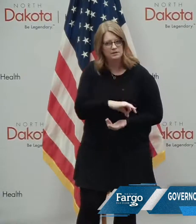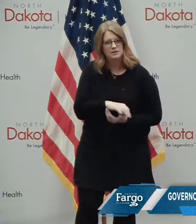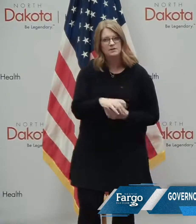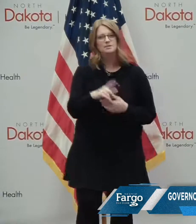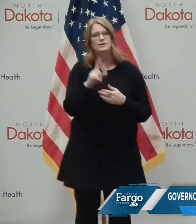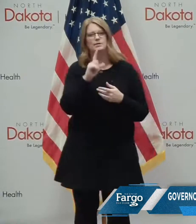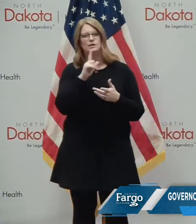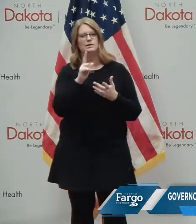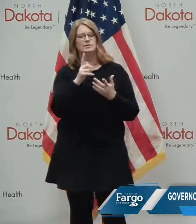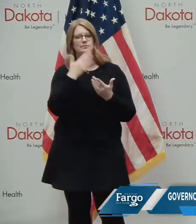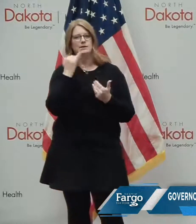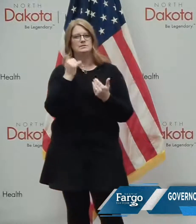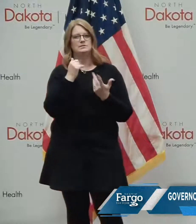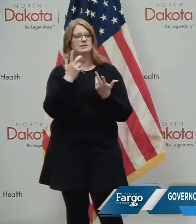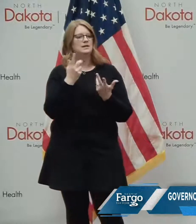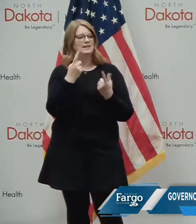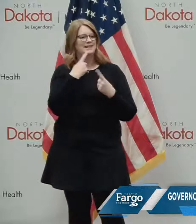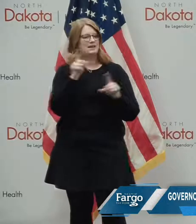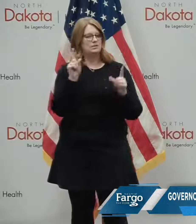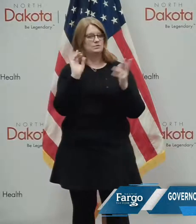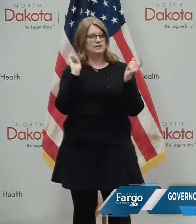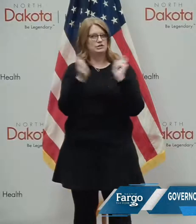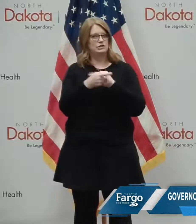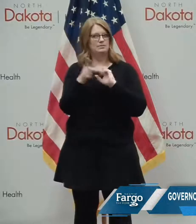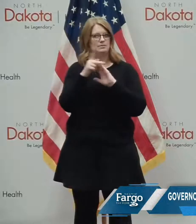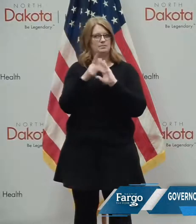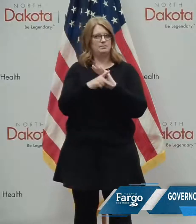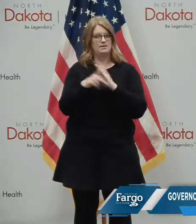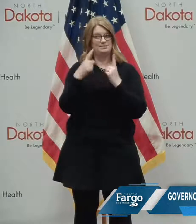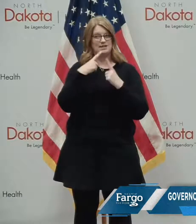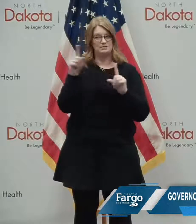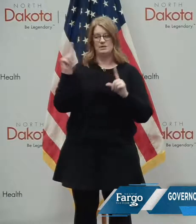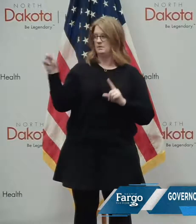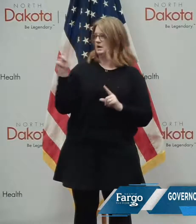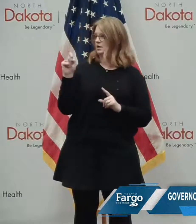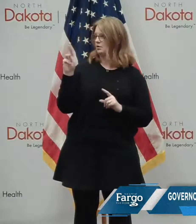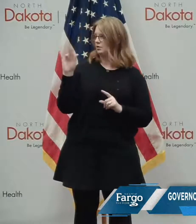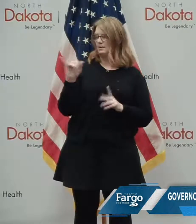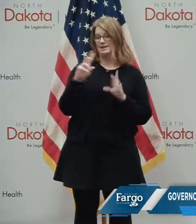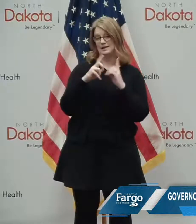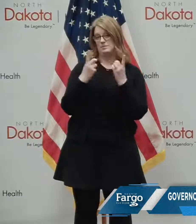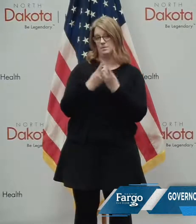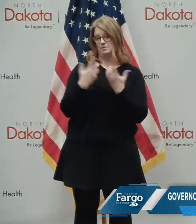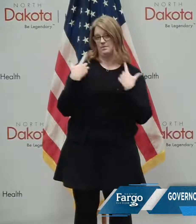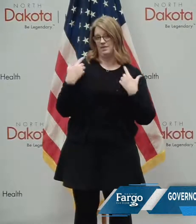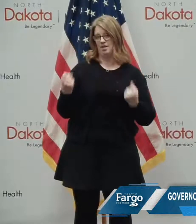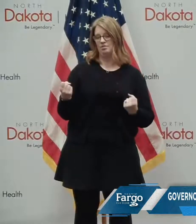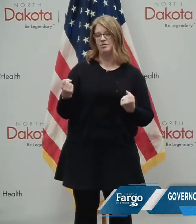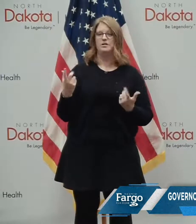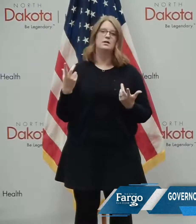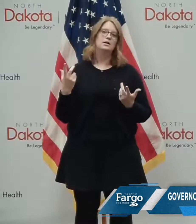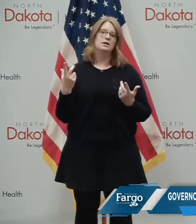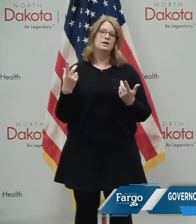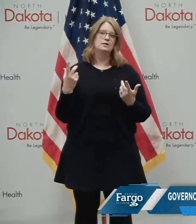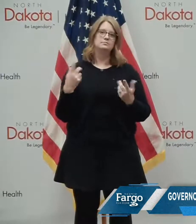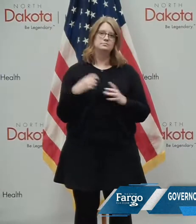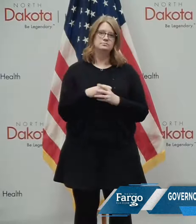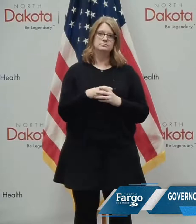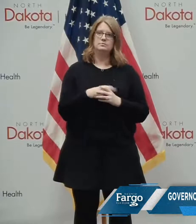announcement, change in policy made by Kirby today in the Department of Health, which again, this is going to be